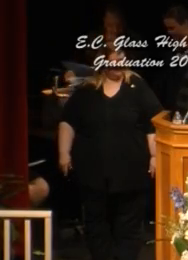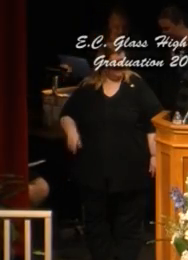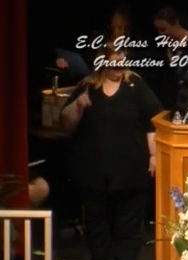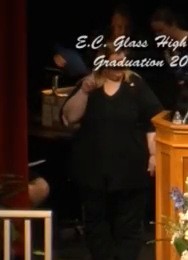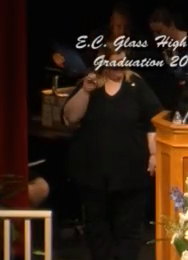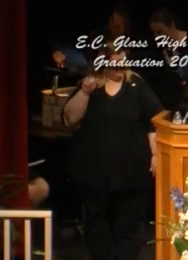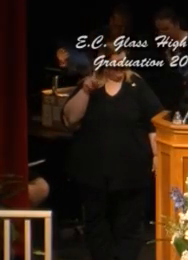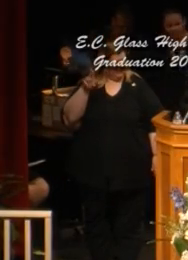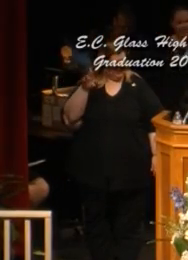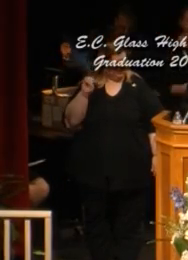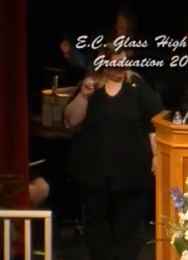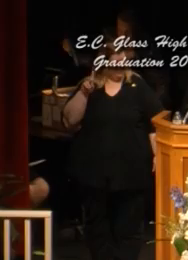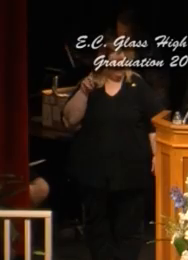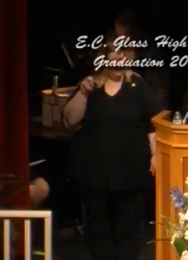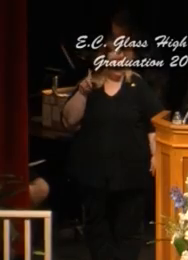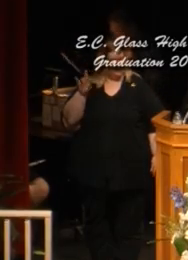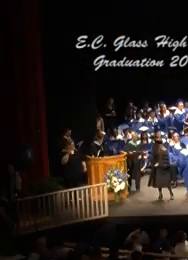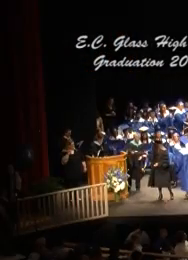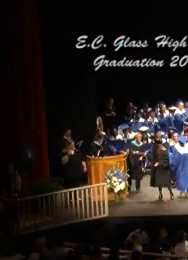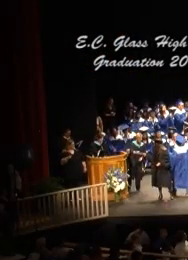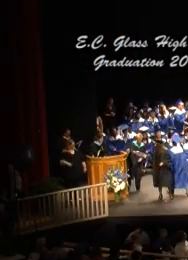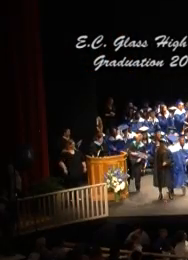DeAndre Emmanuel Kendrick.